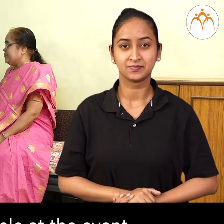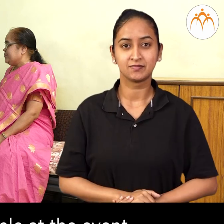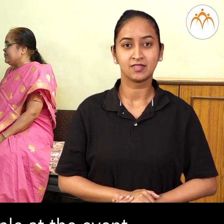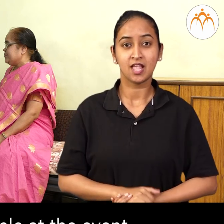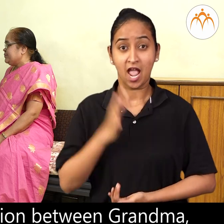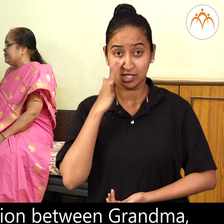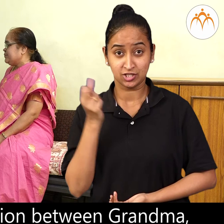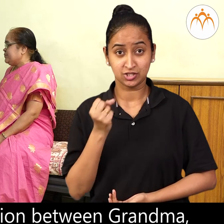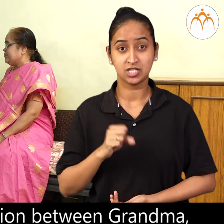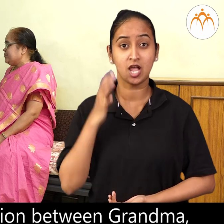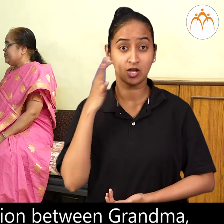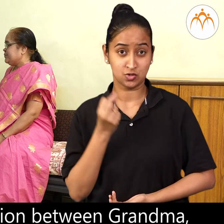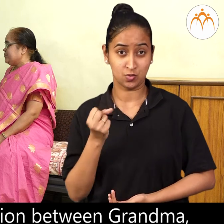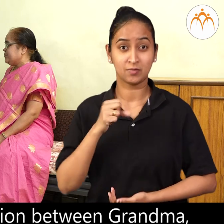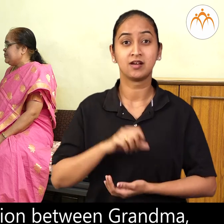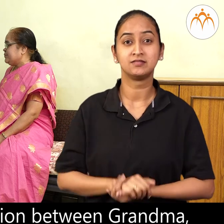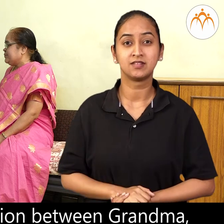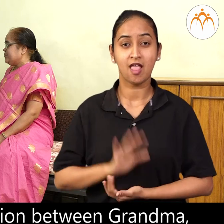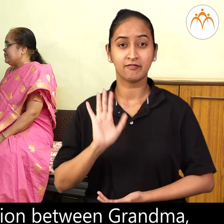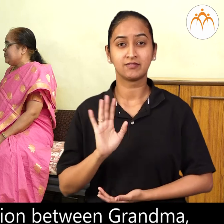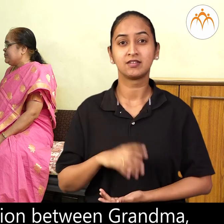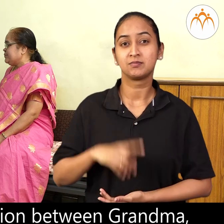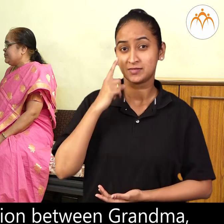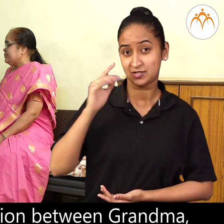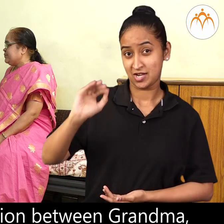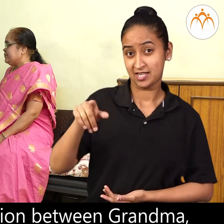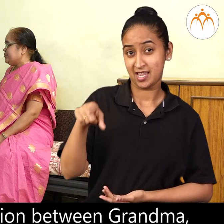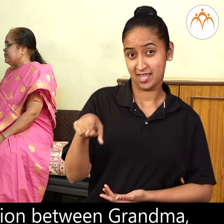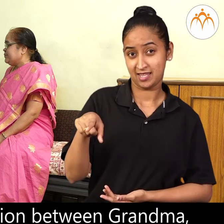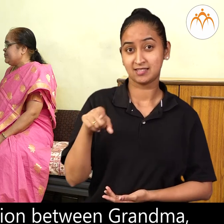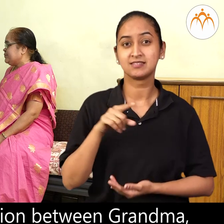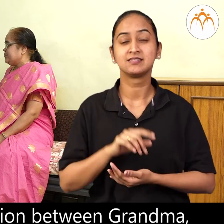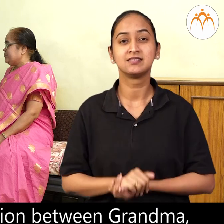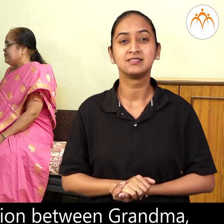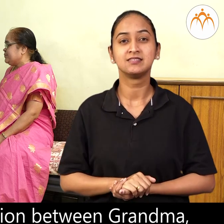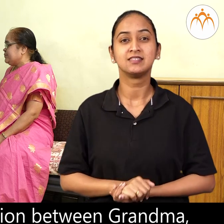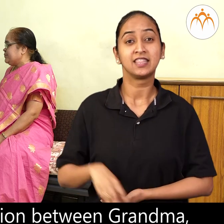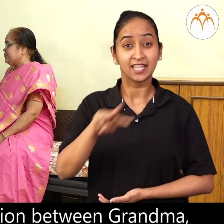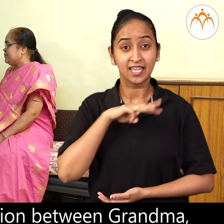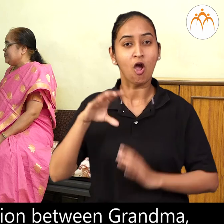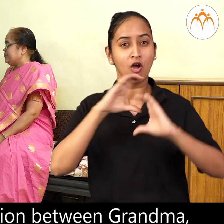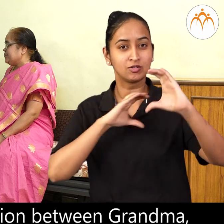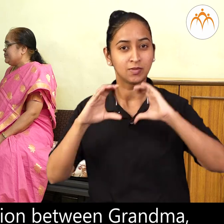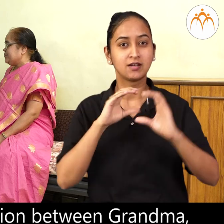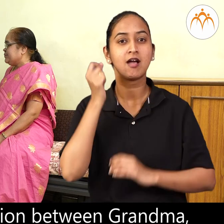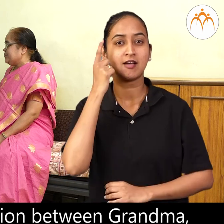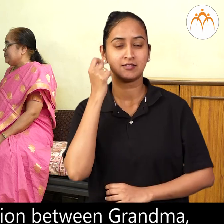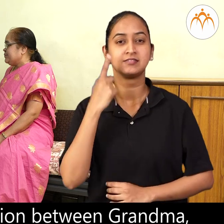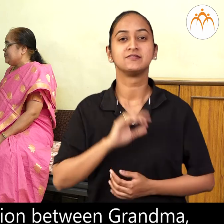We knew the discussion between Grandma, Grandpa and Dhanu.